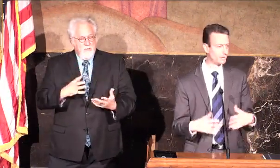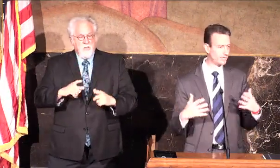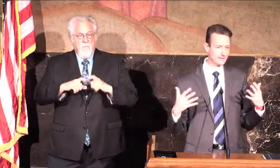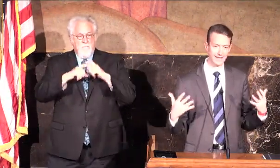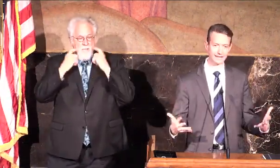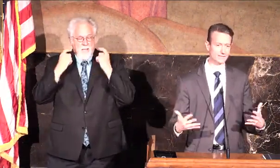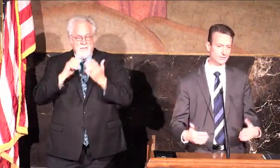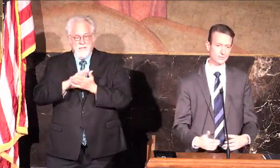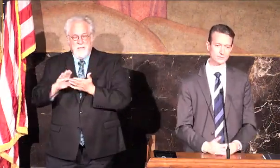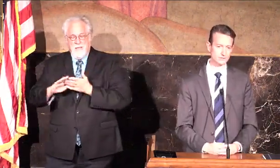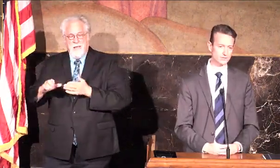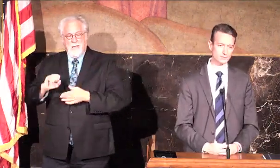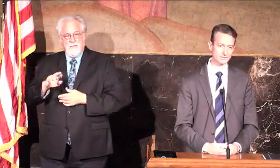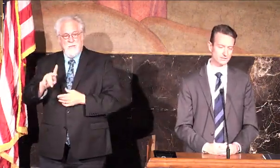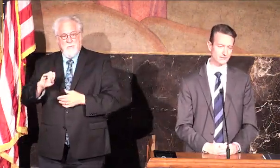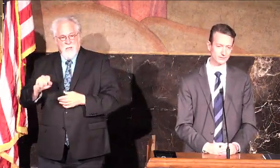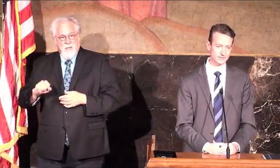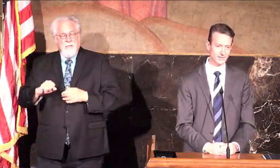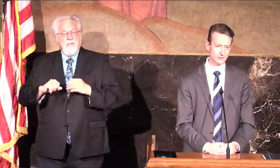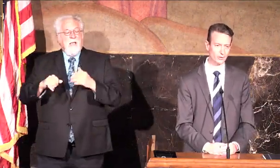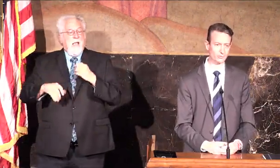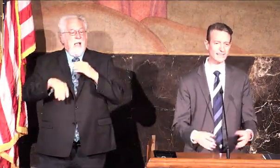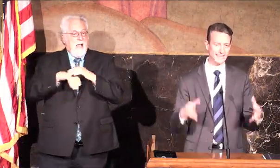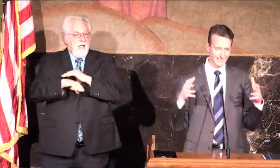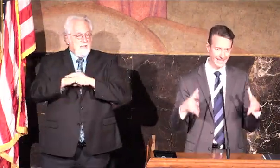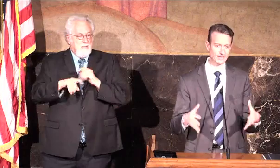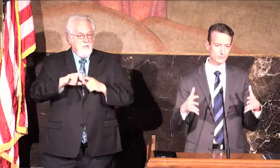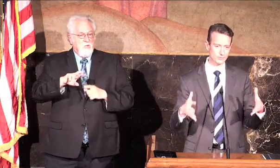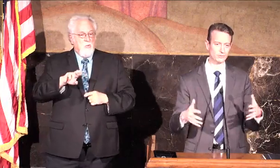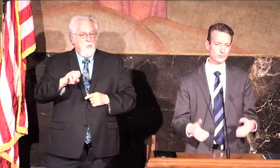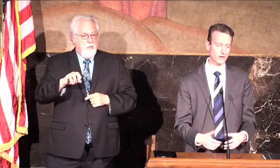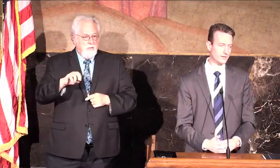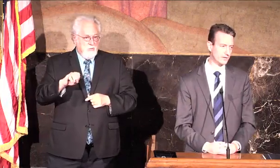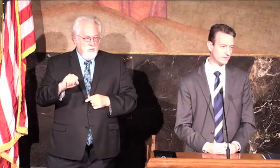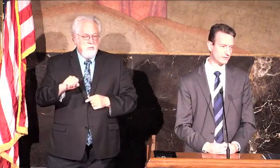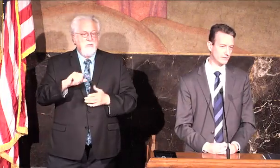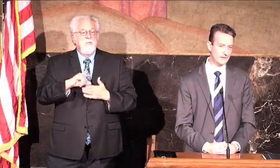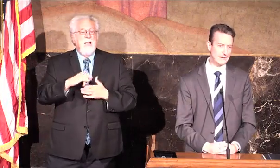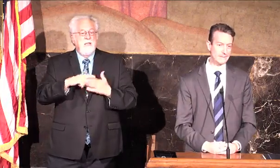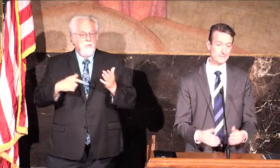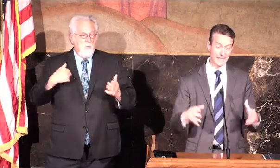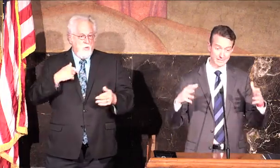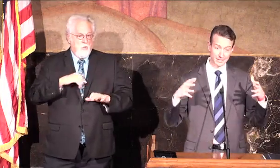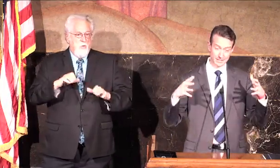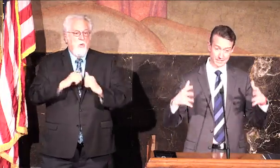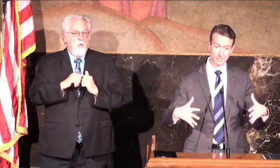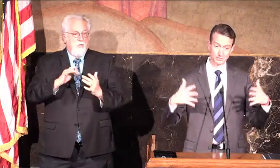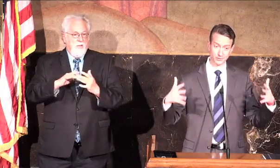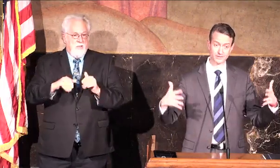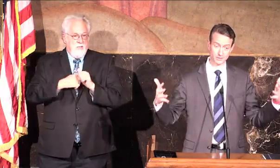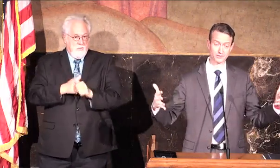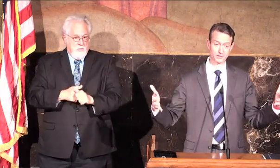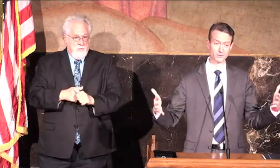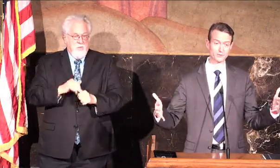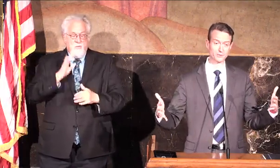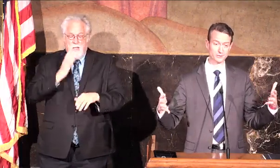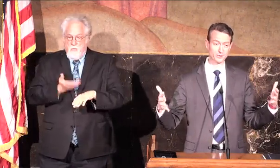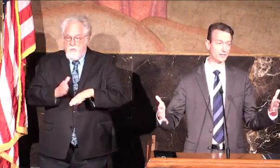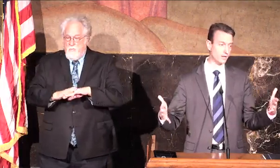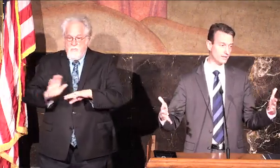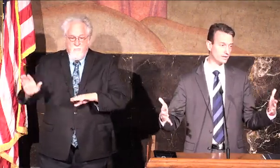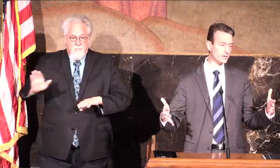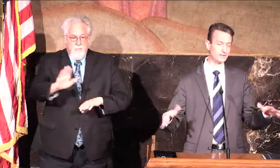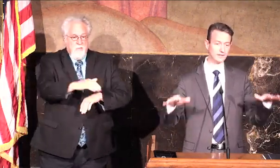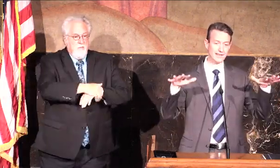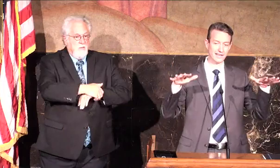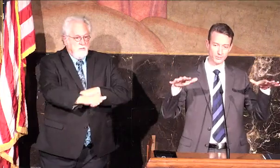cleaning supplies, access to resources to be successfully staying in their homes. That's what we're doing through contact tracing. That's going to continue to build the skill set of those folks doing